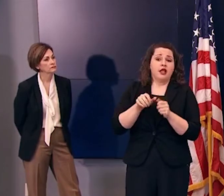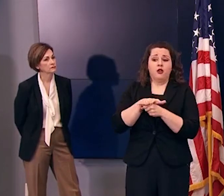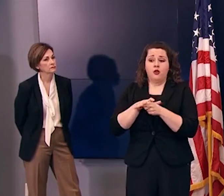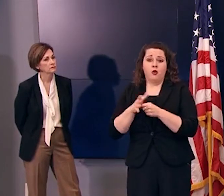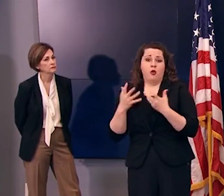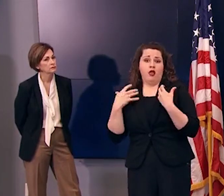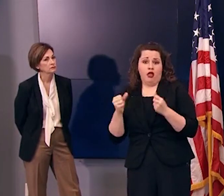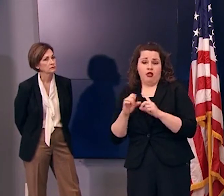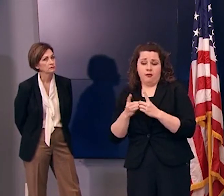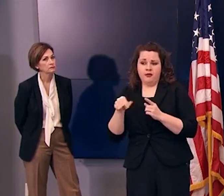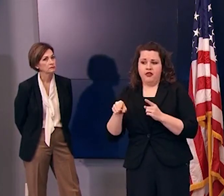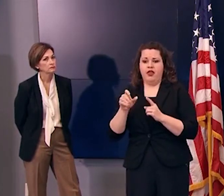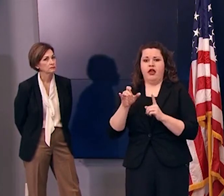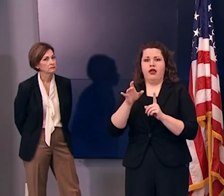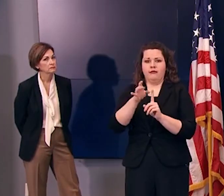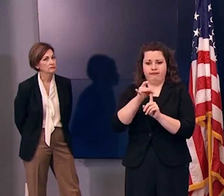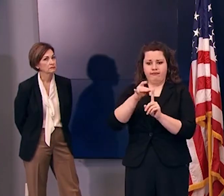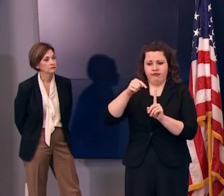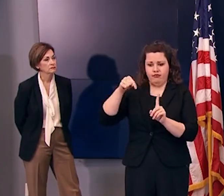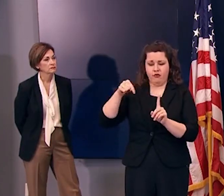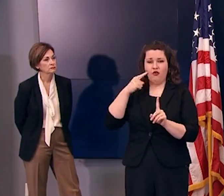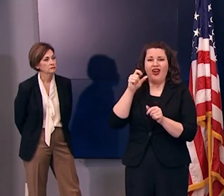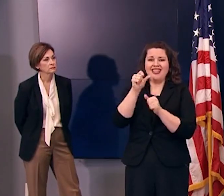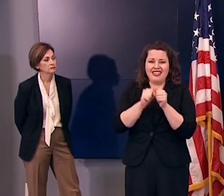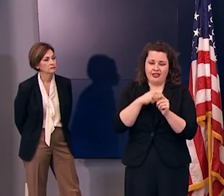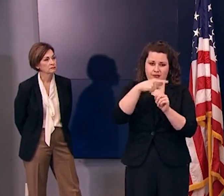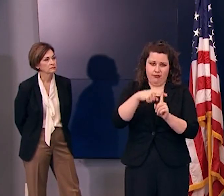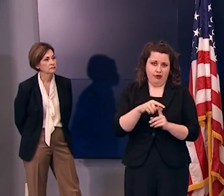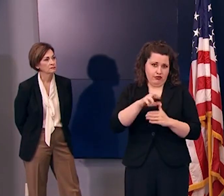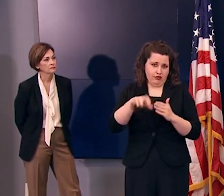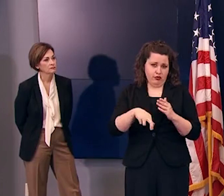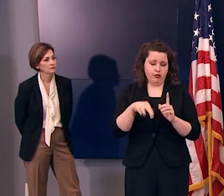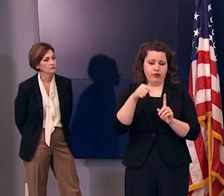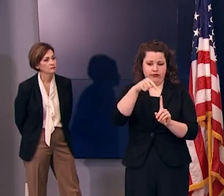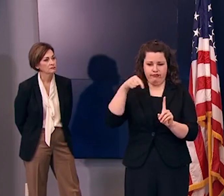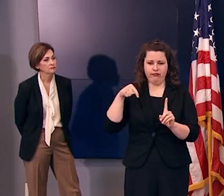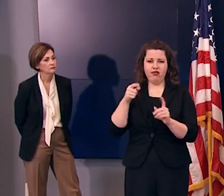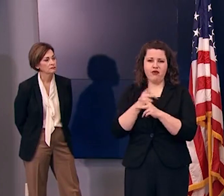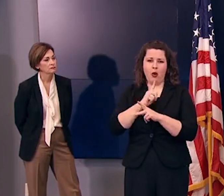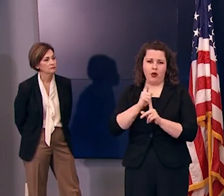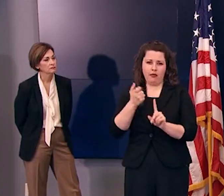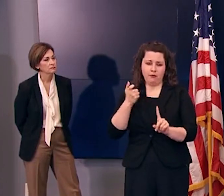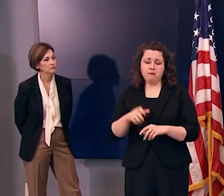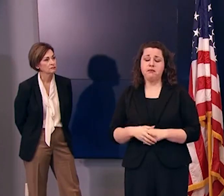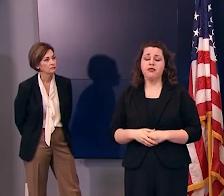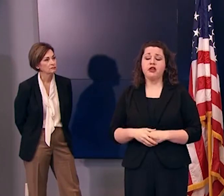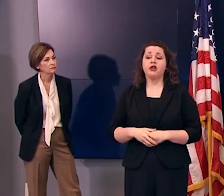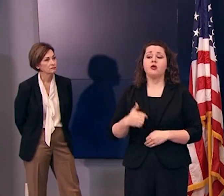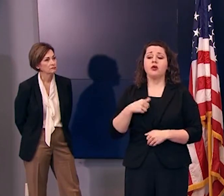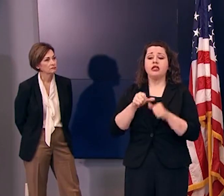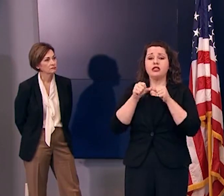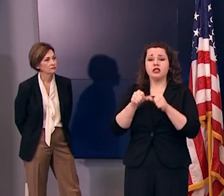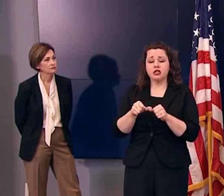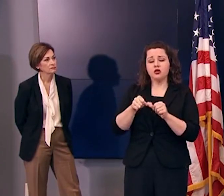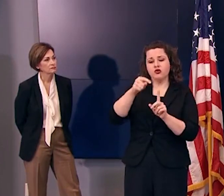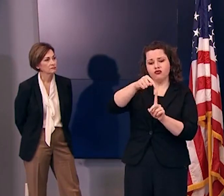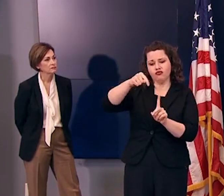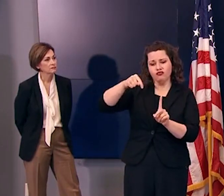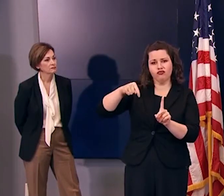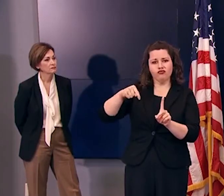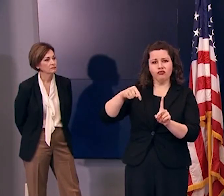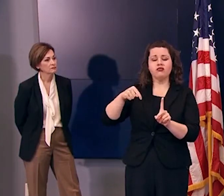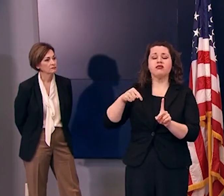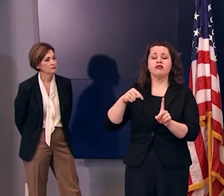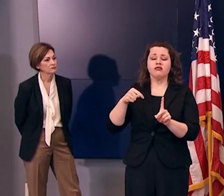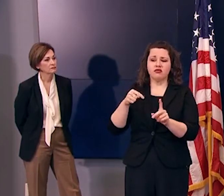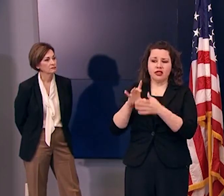health conducts contact tracing on every positive case. We continue to look at the most efficient way to do this contact tracing